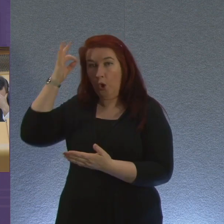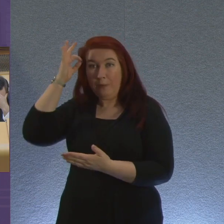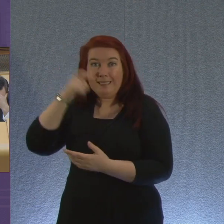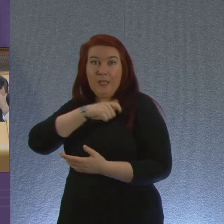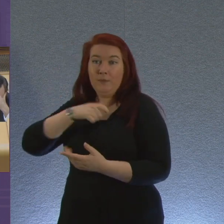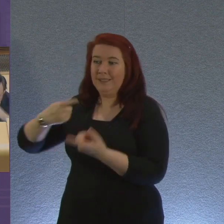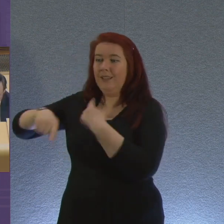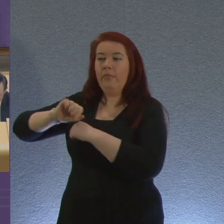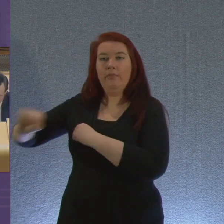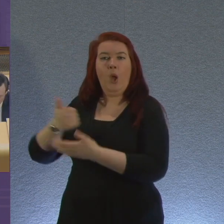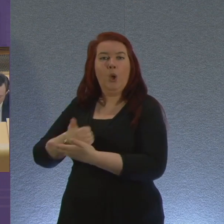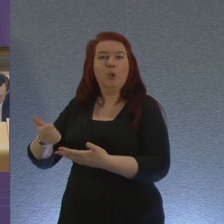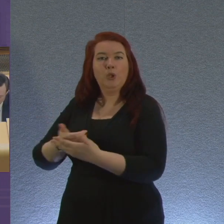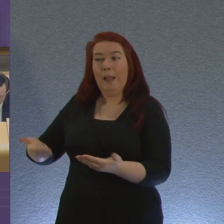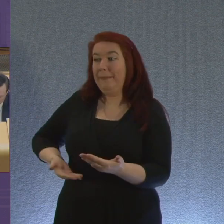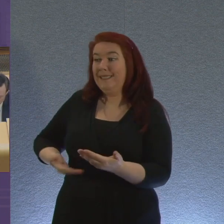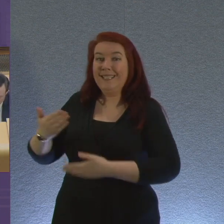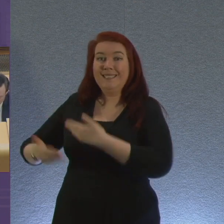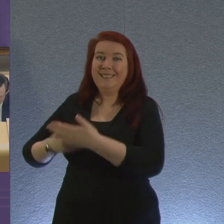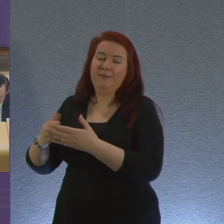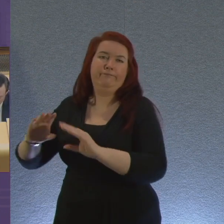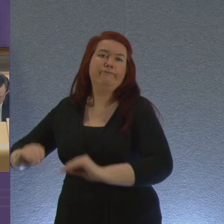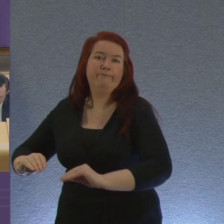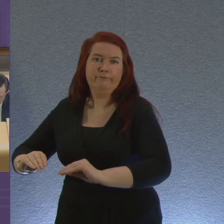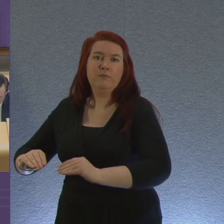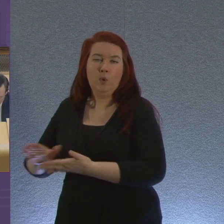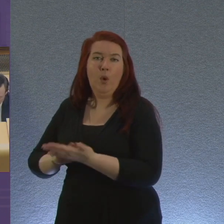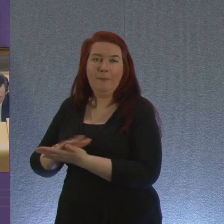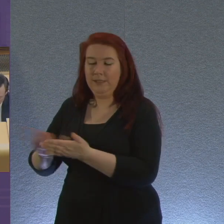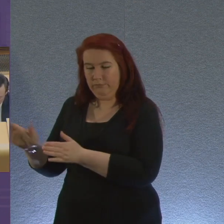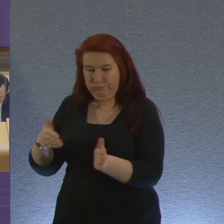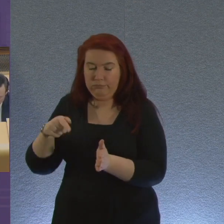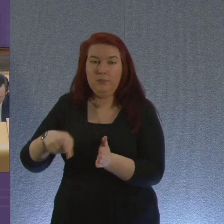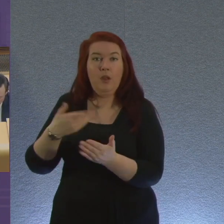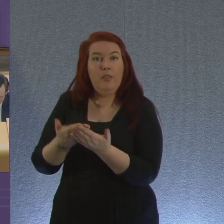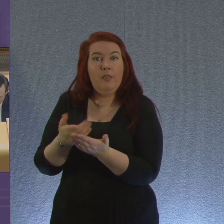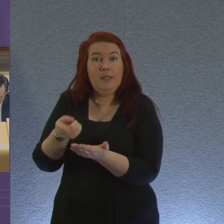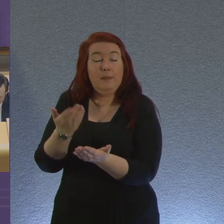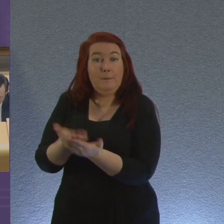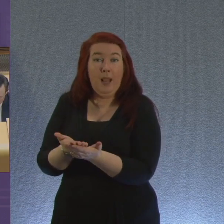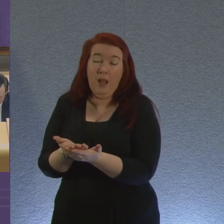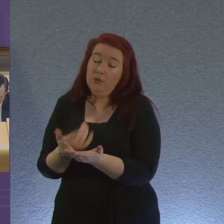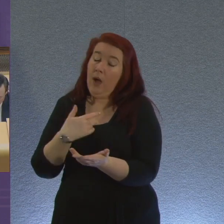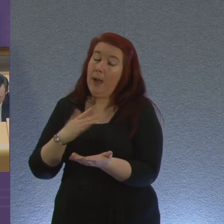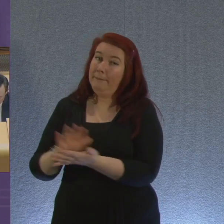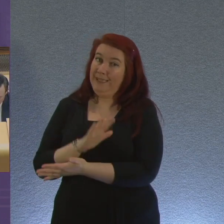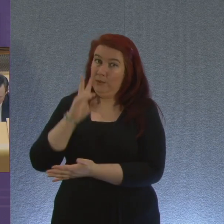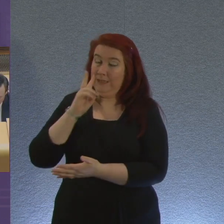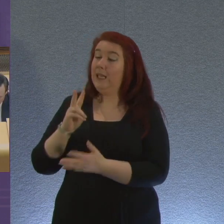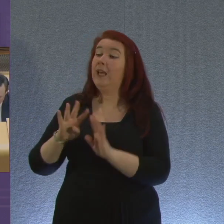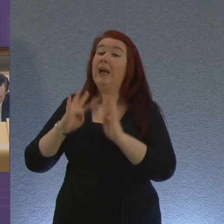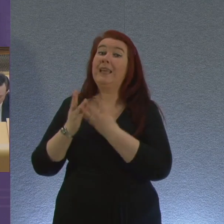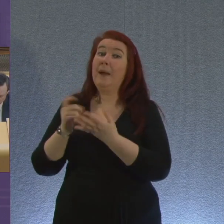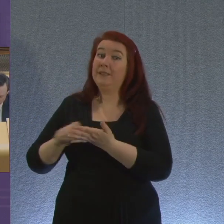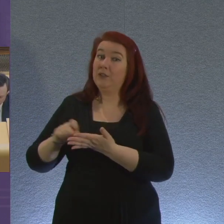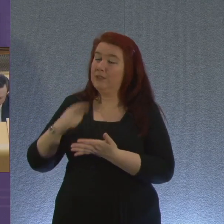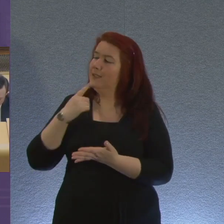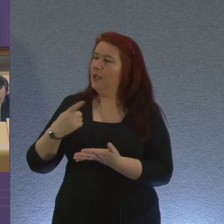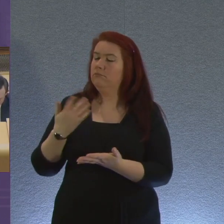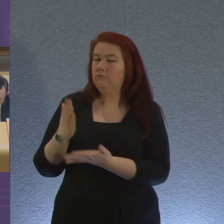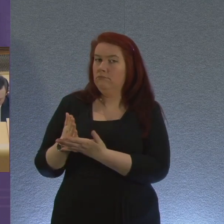not be continuing in coming weeks, and I'm pleased that the Cabinet Secretary signalled earlier that the Government is open to this, and I look forward to that being